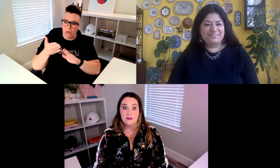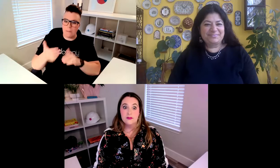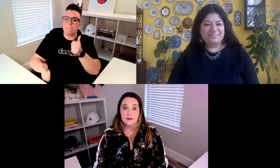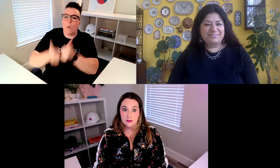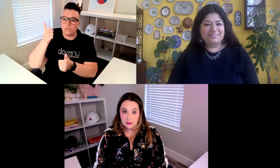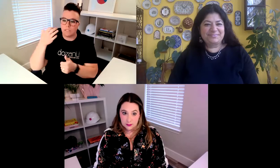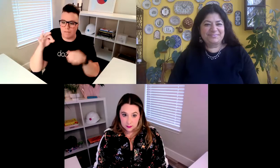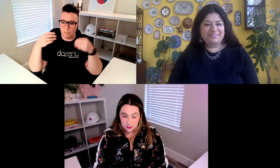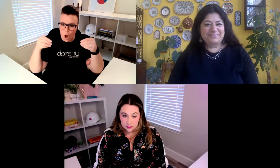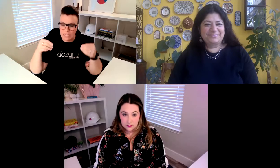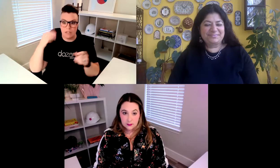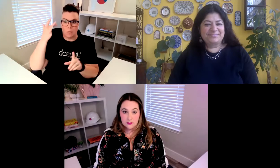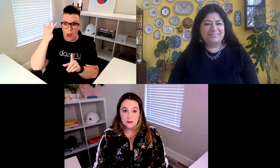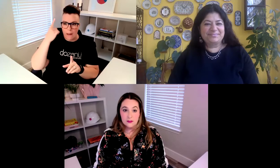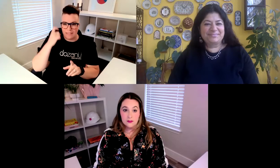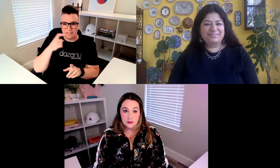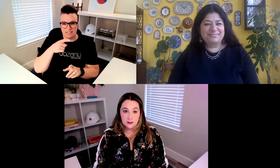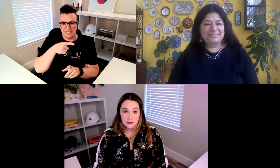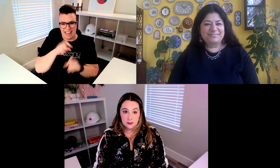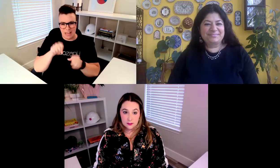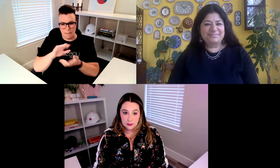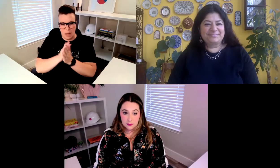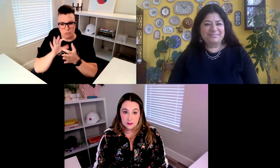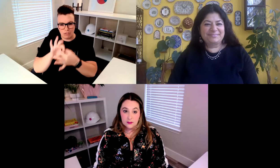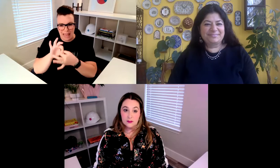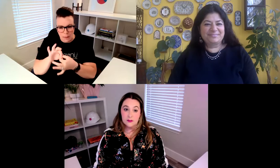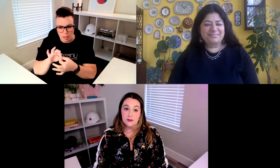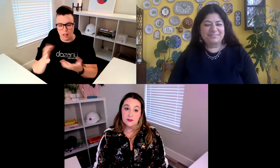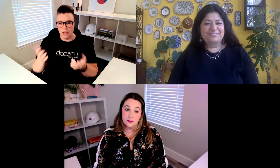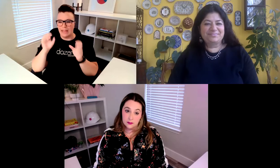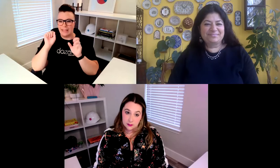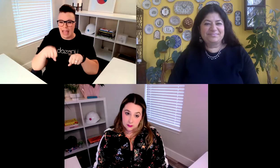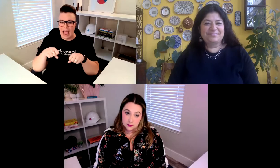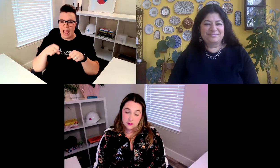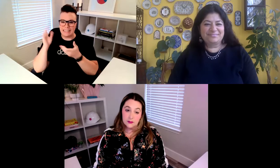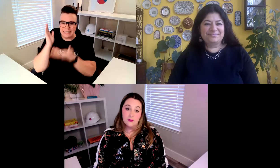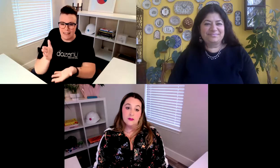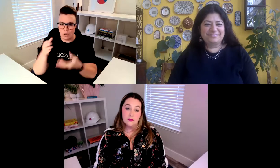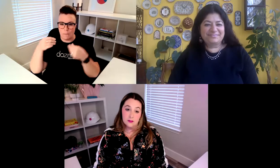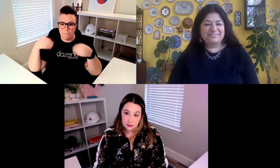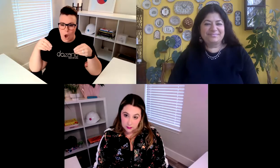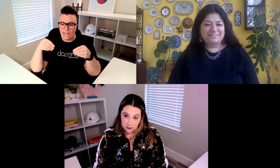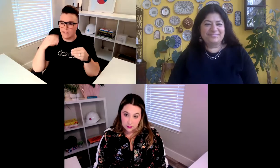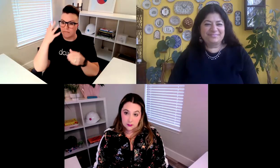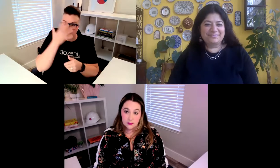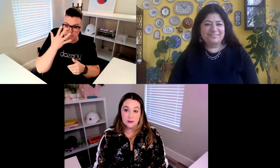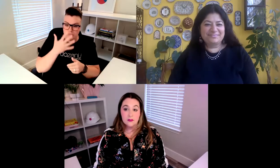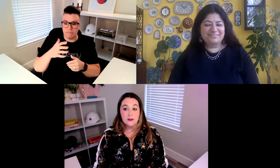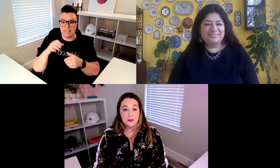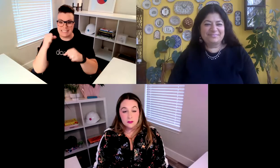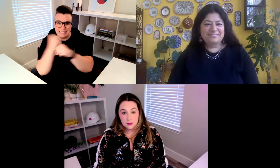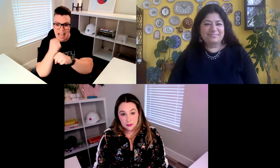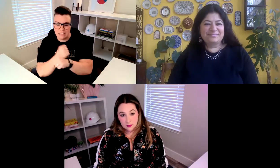be owning and running companies in the industry for marketing, for branding, because then it can become more relatable. I